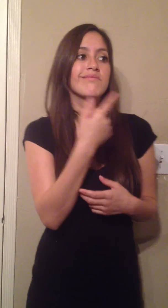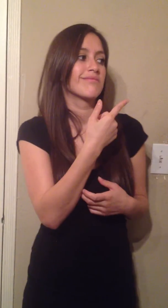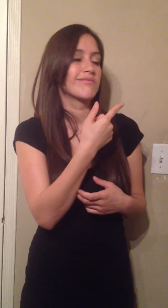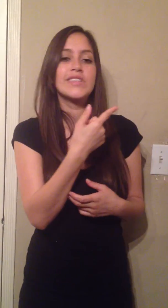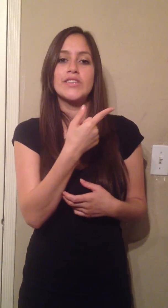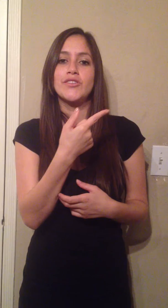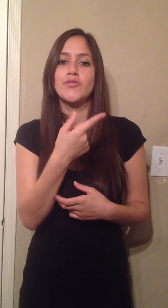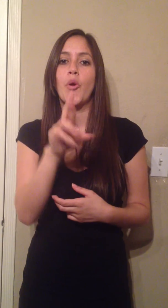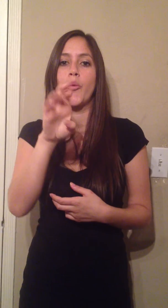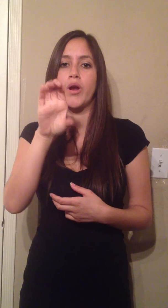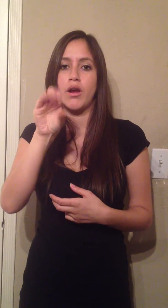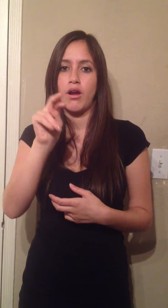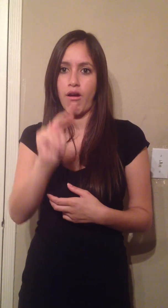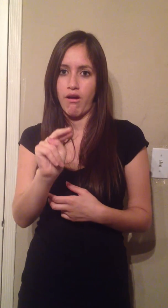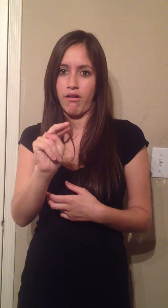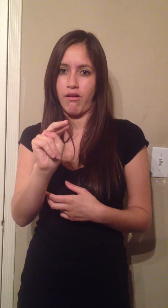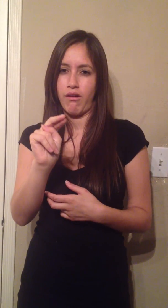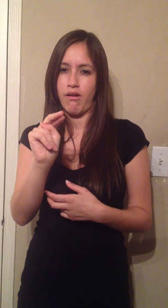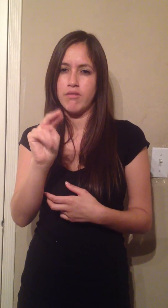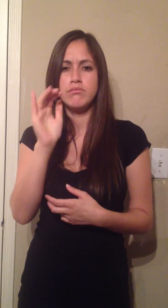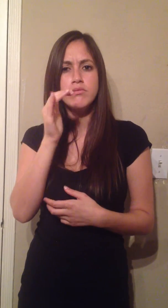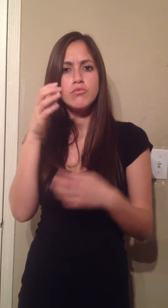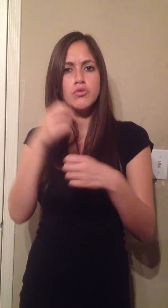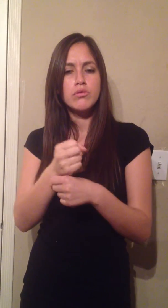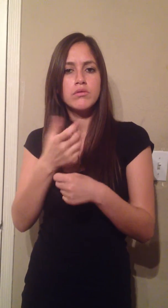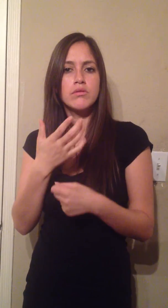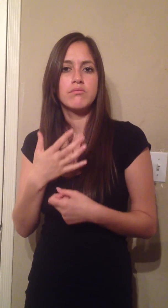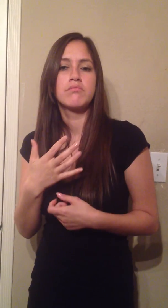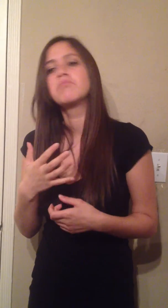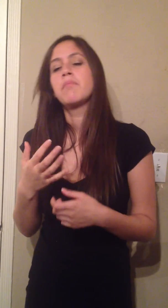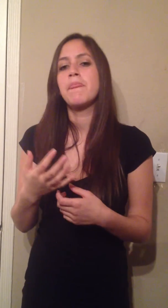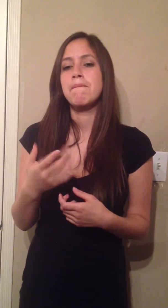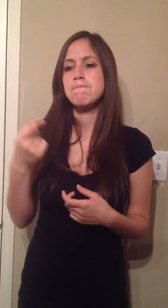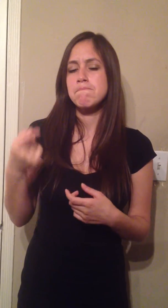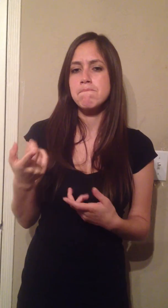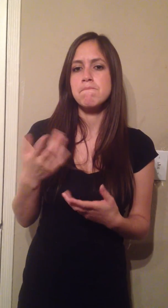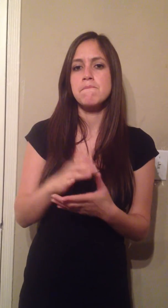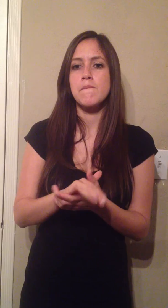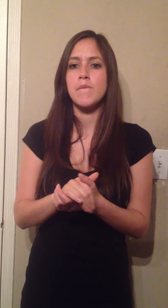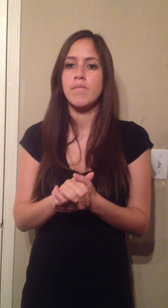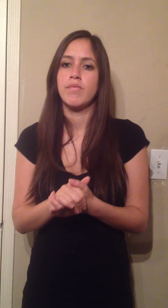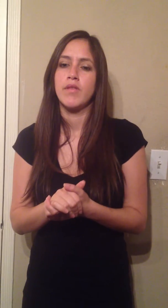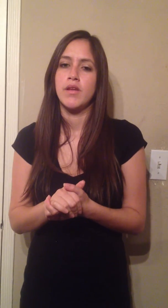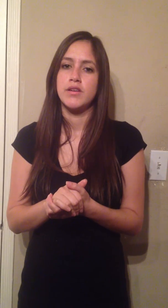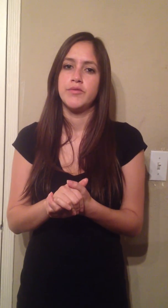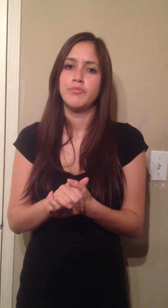of important when you're racing to stay up with the teacher. So this would be good. What's wrong with